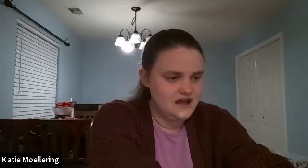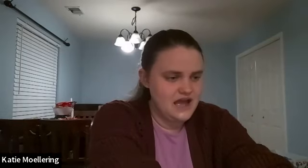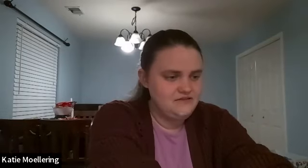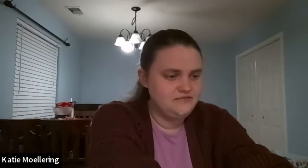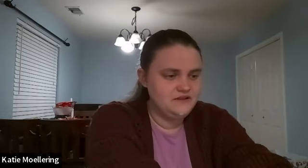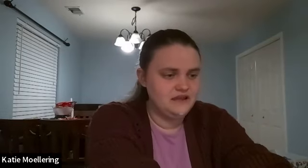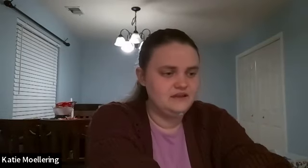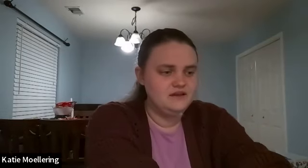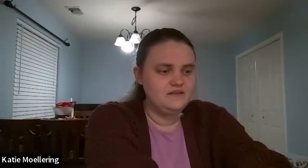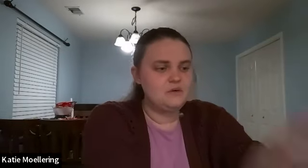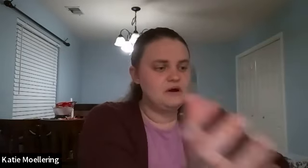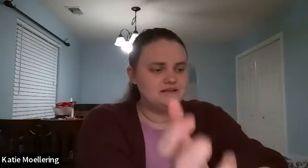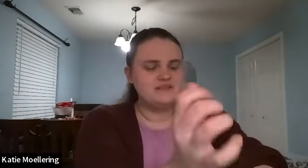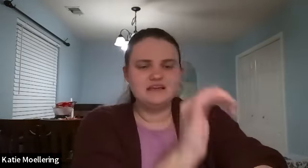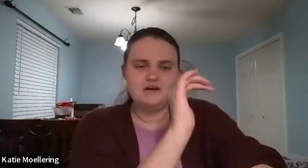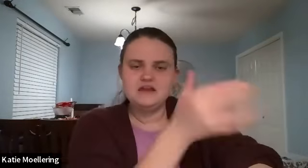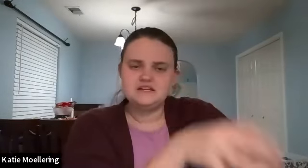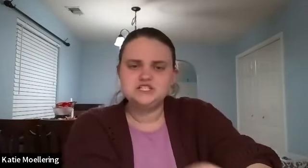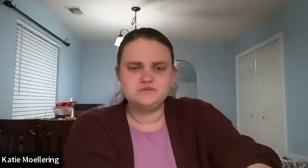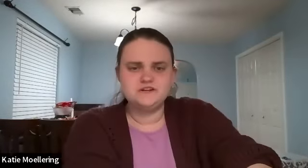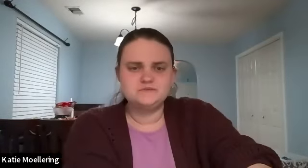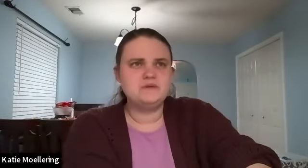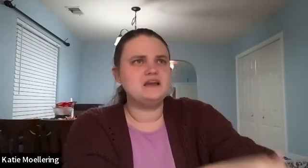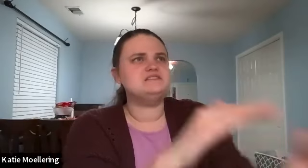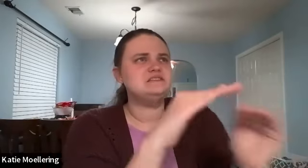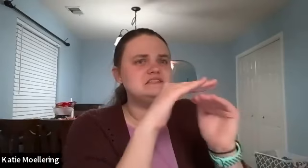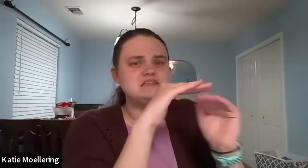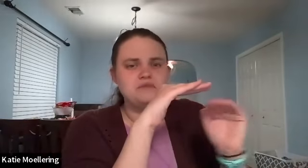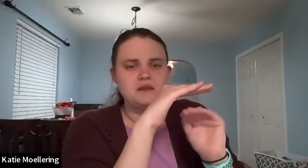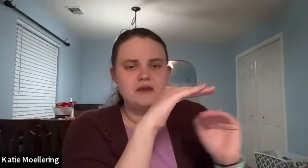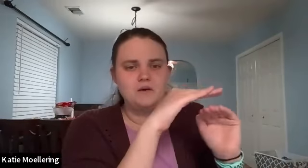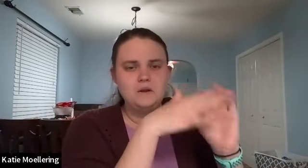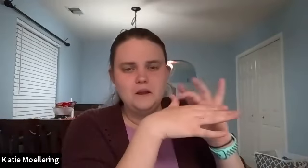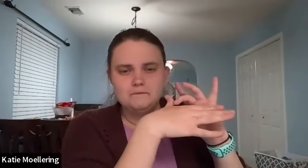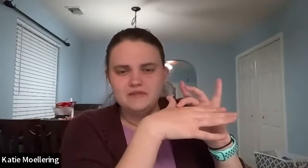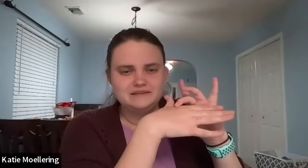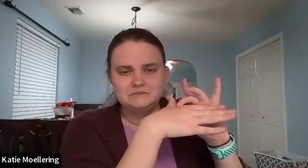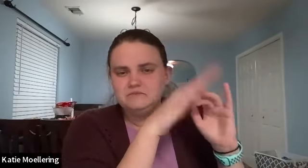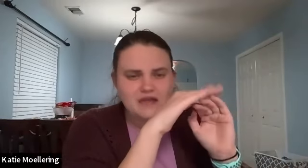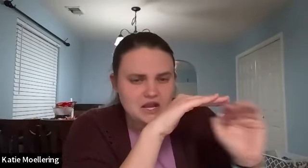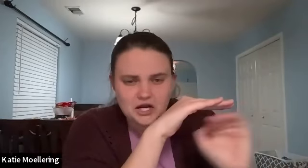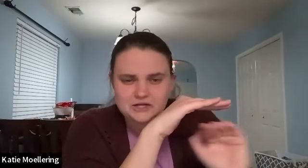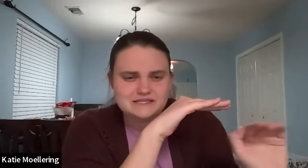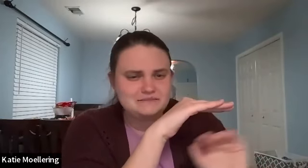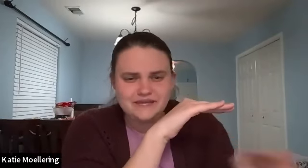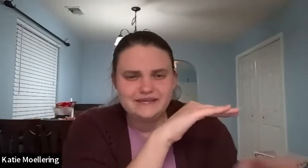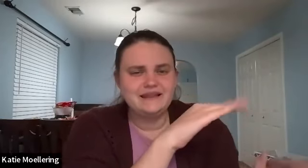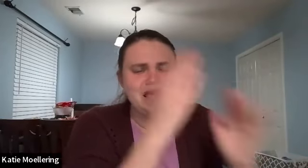I have a feeling, like, I want to be like, oh yeah, I just would fingerspell it, but I could see something about like layers and meat. Like I